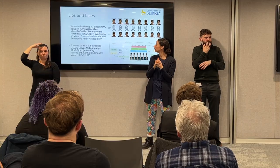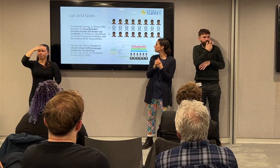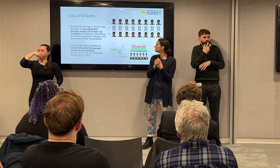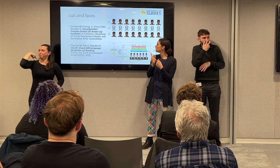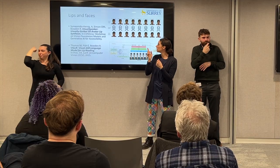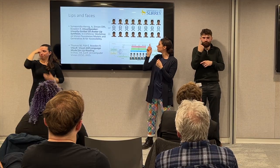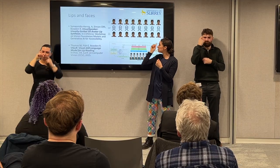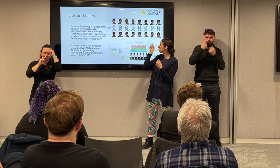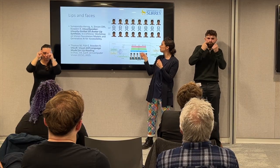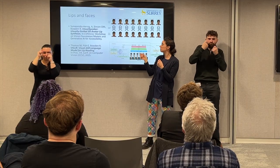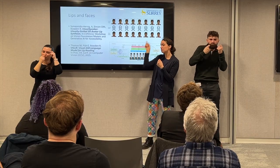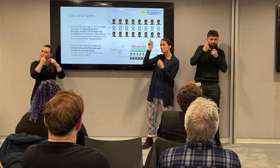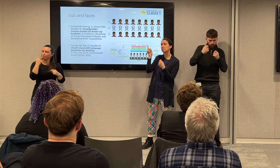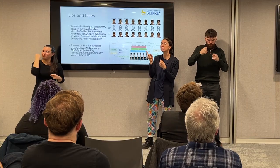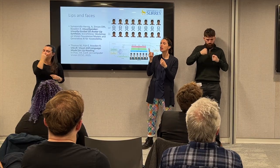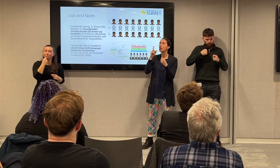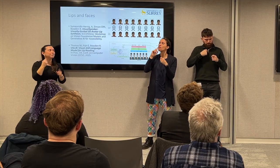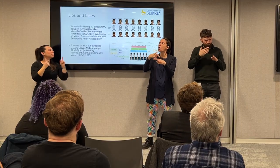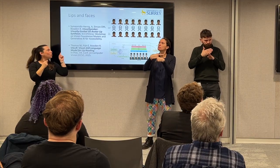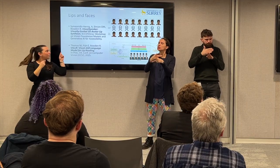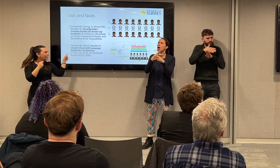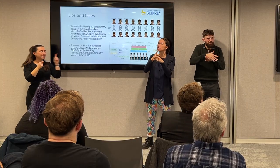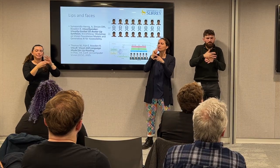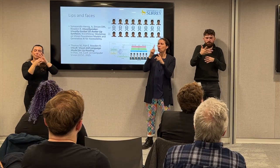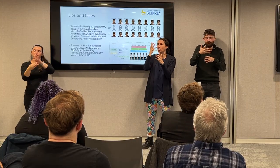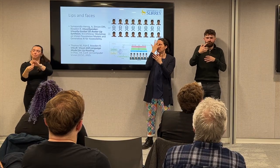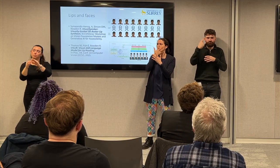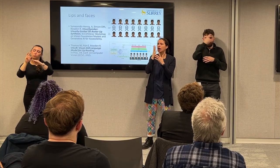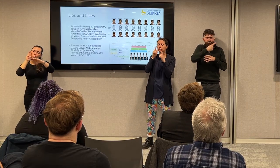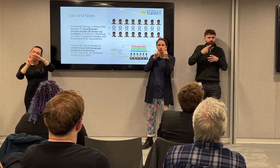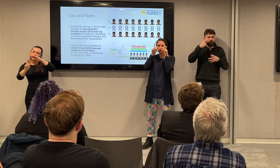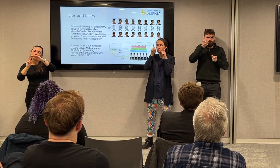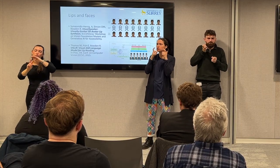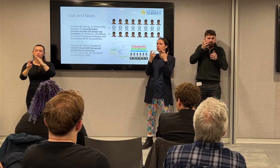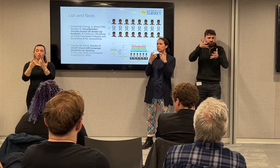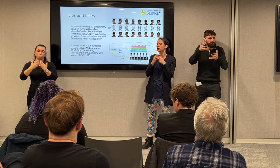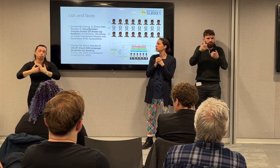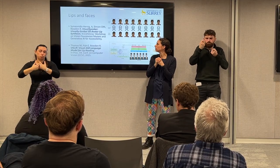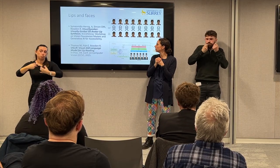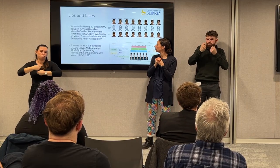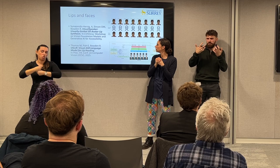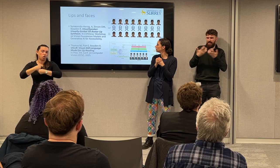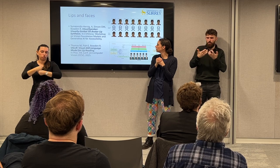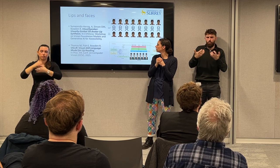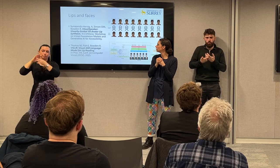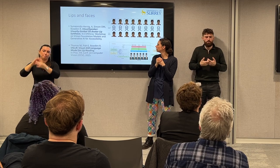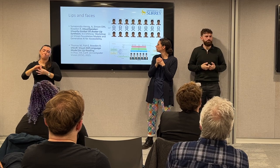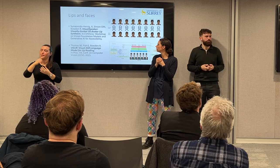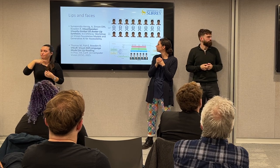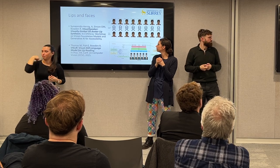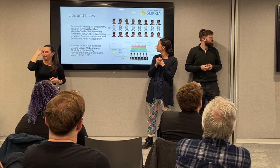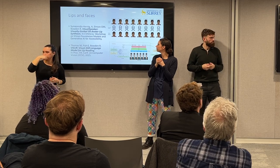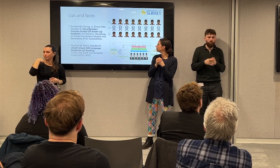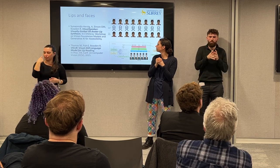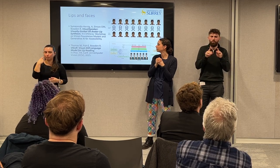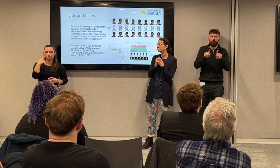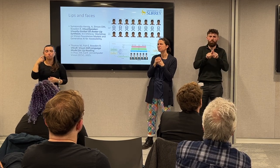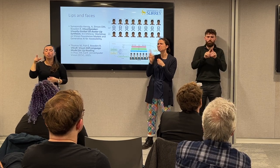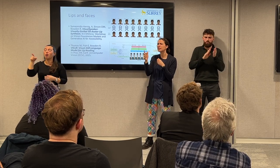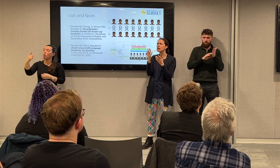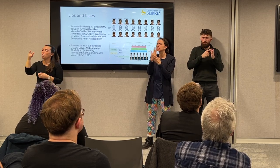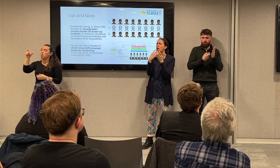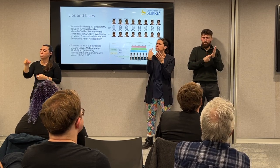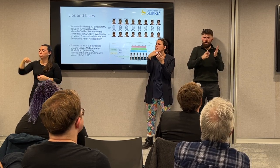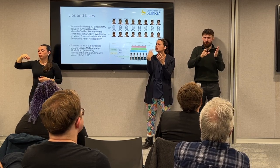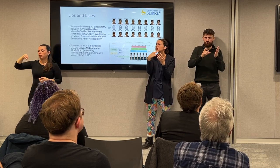got work going on in the lab in terms of production for faces. We also Marshall have done some work on lip